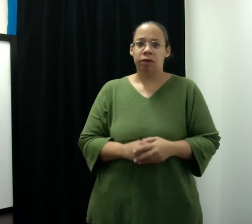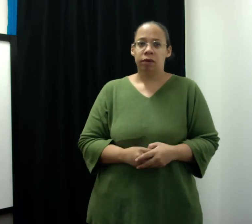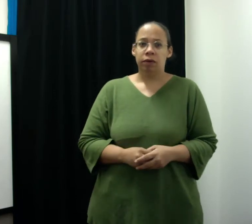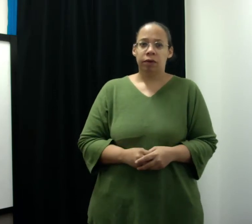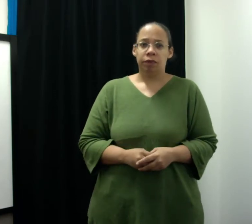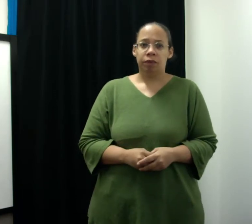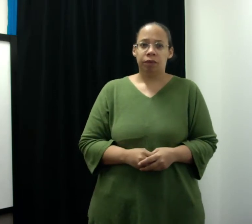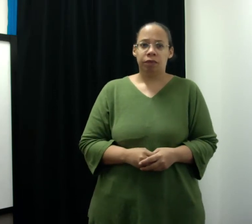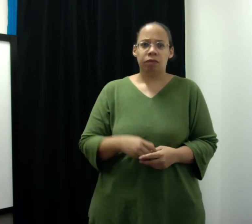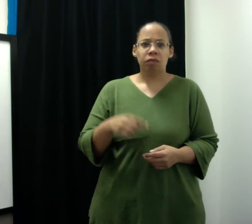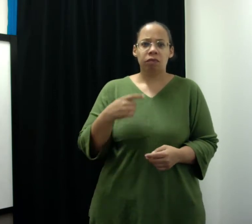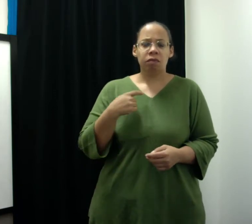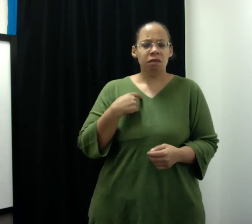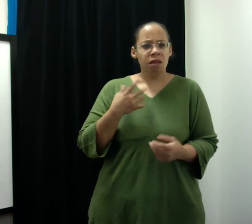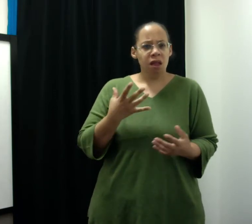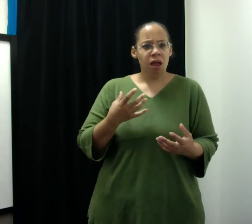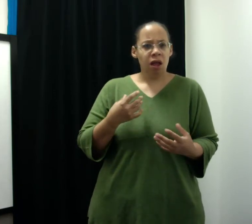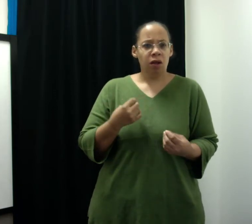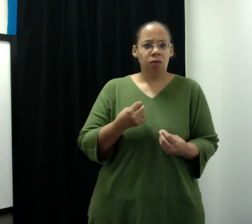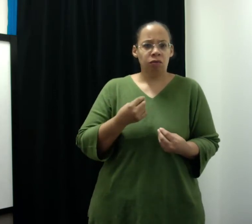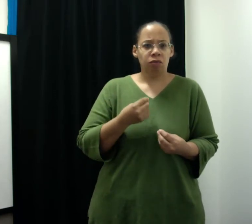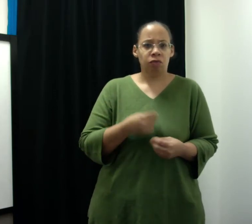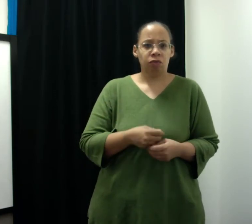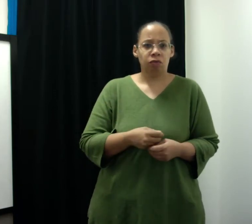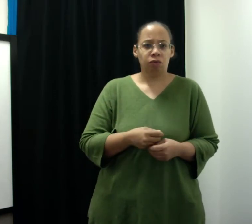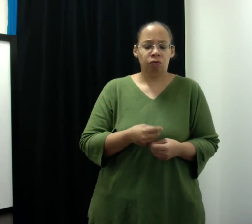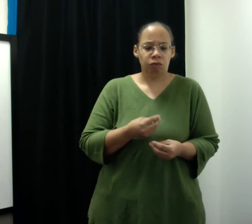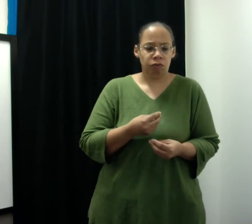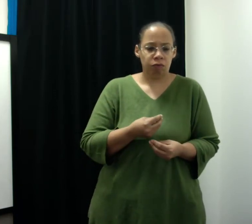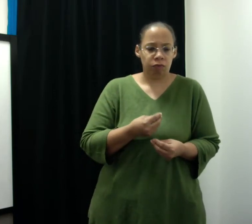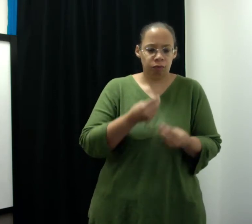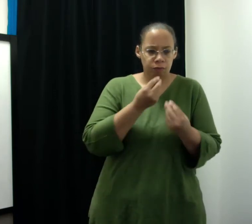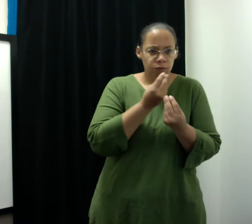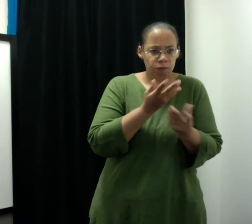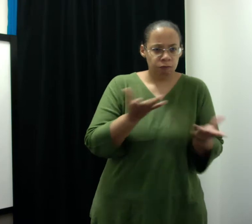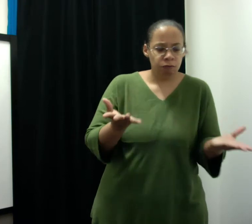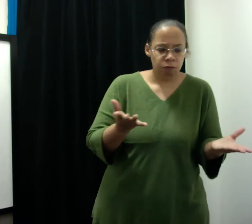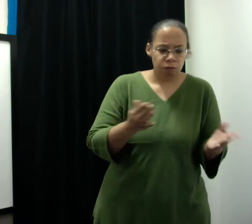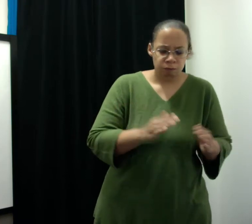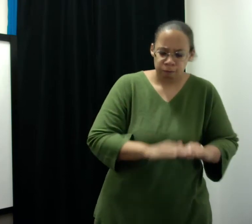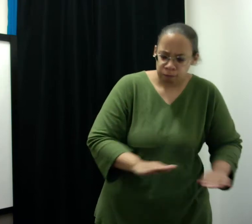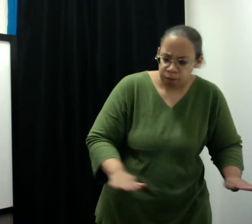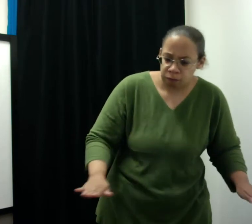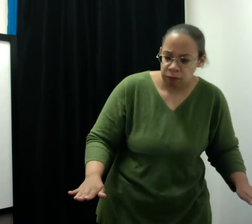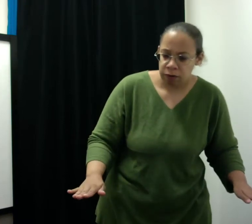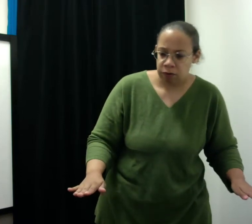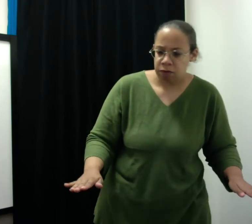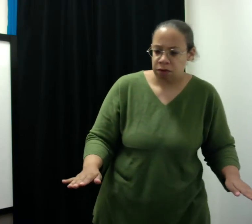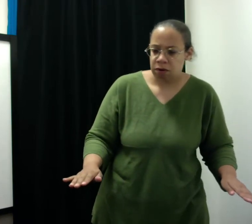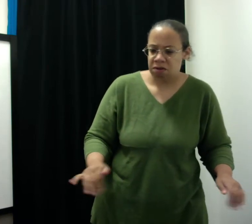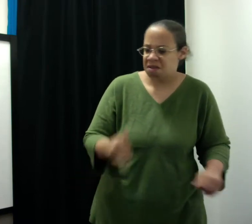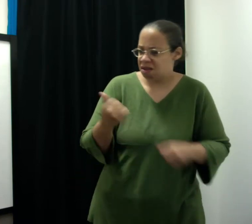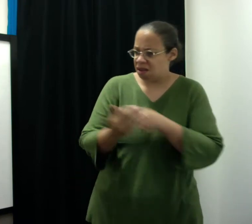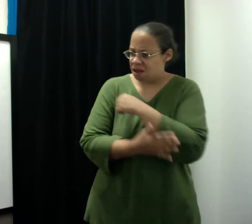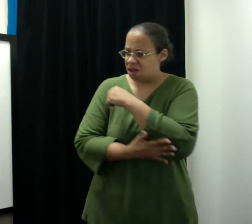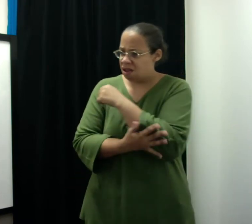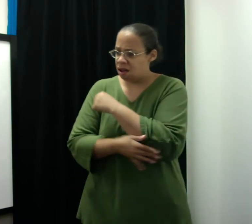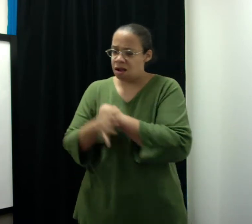Arabic language to young learners, foreign speakers, but most importantly, help refugees integrate to their host societies.